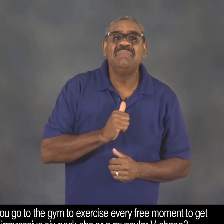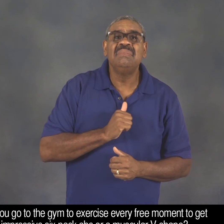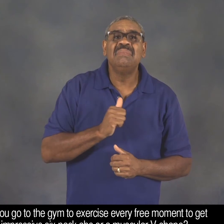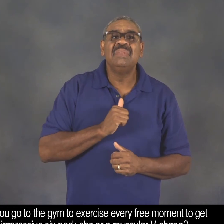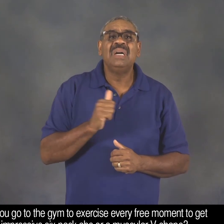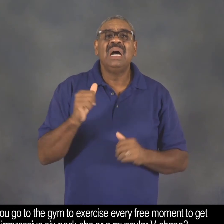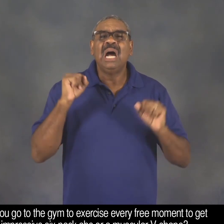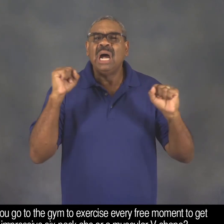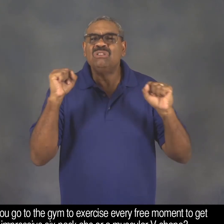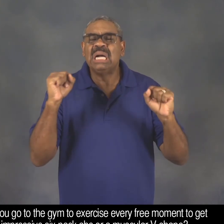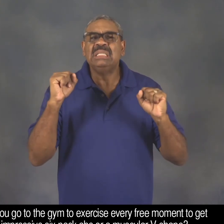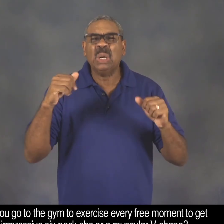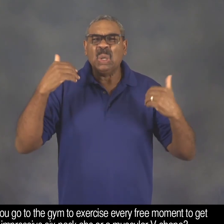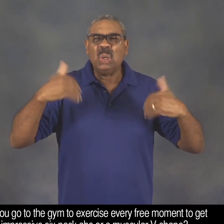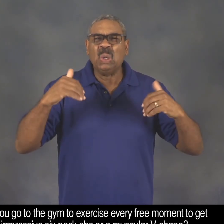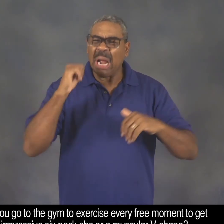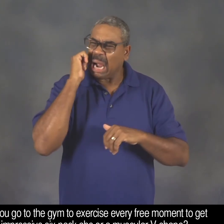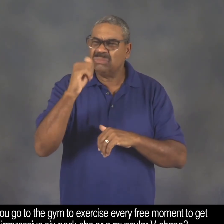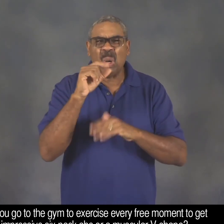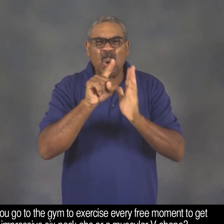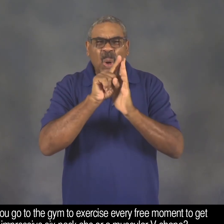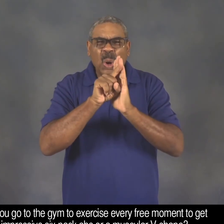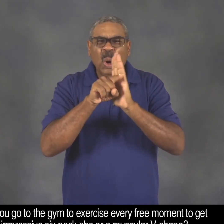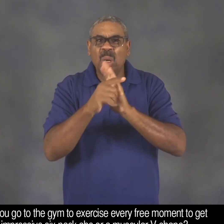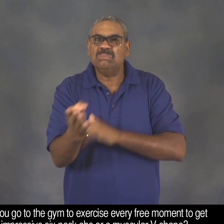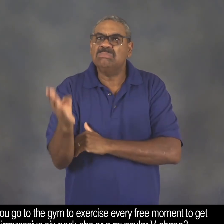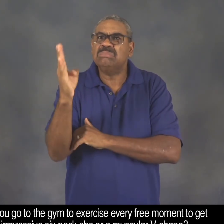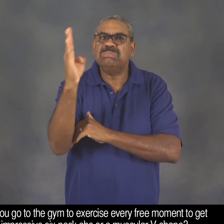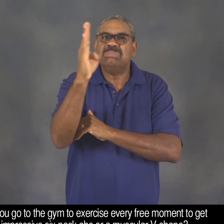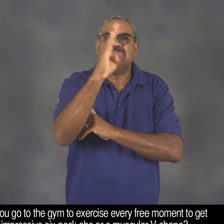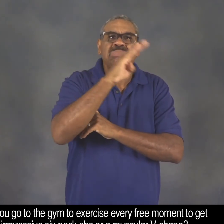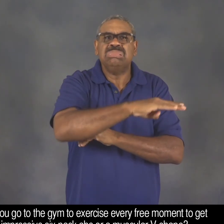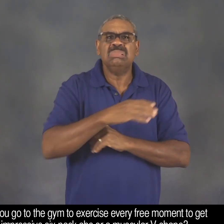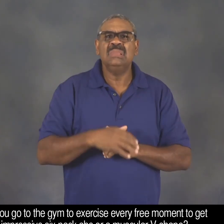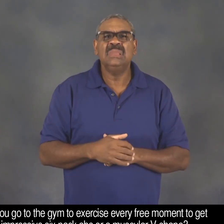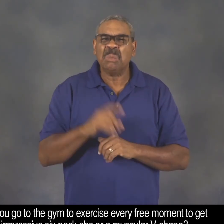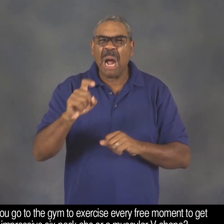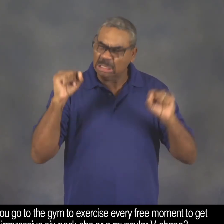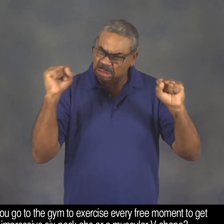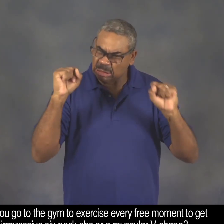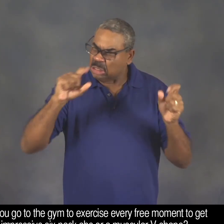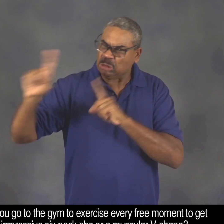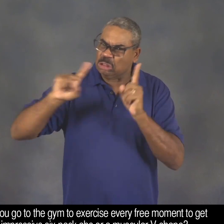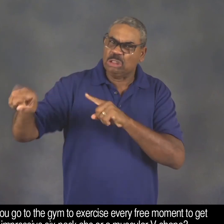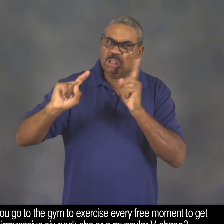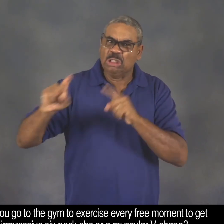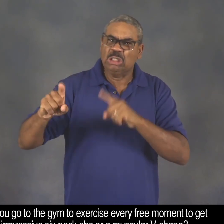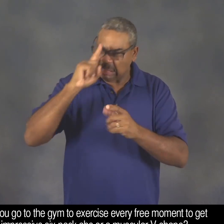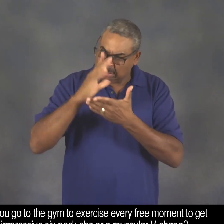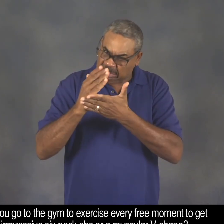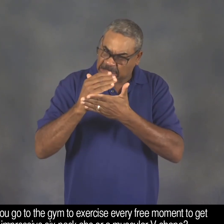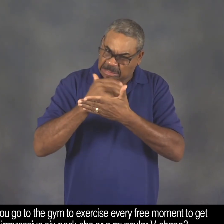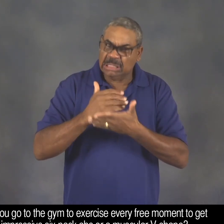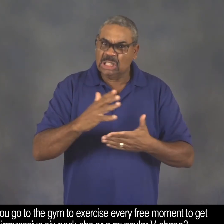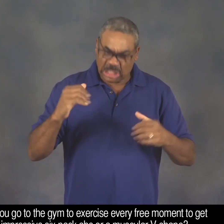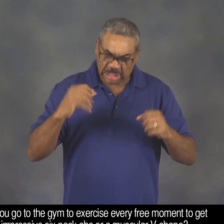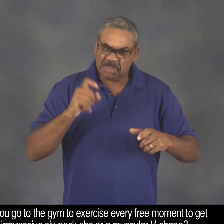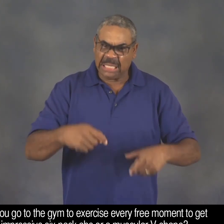Do you go to the gym to exercise every free moment to get impressive six-pack abs or a muscular V-shape?